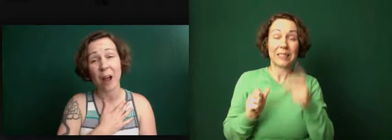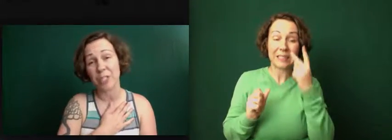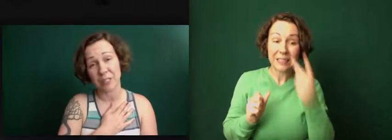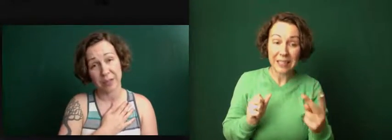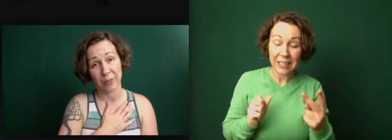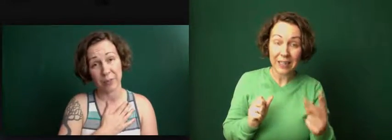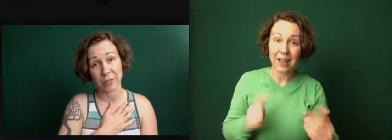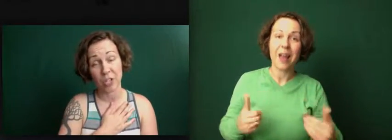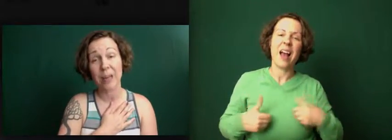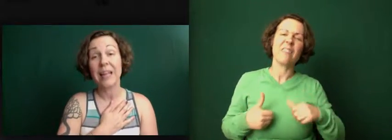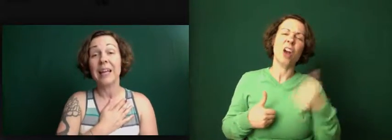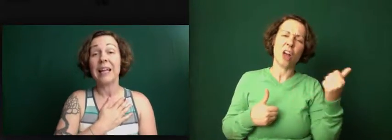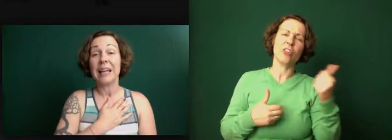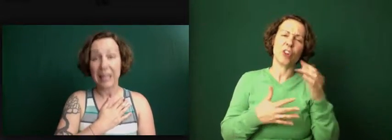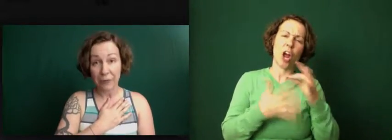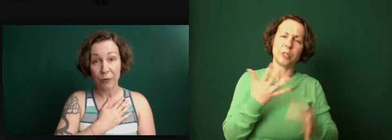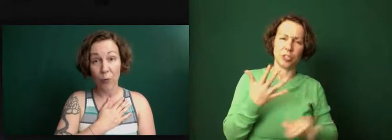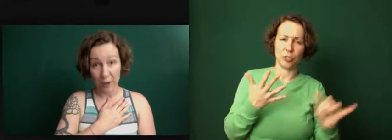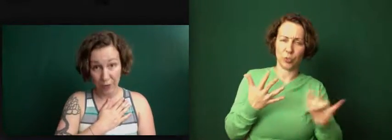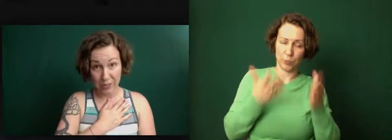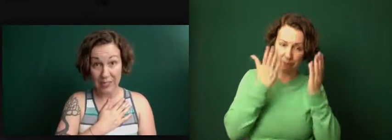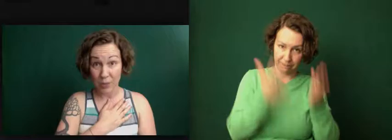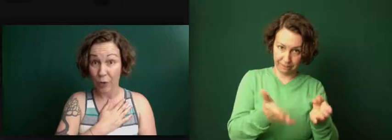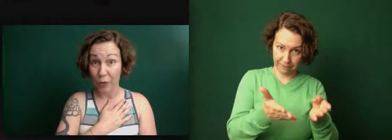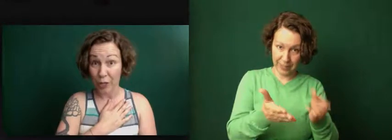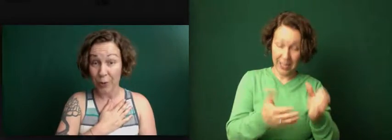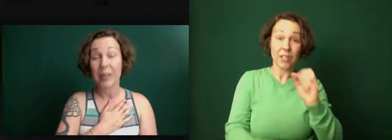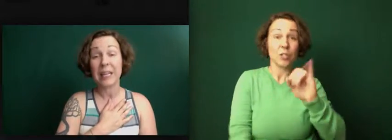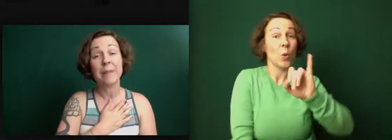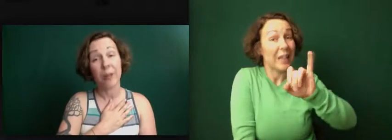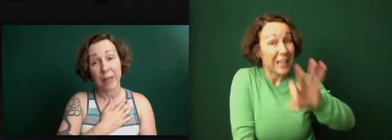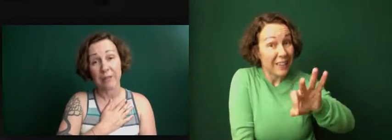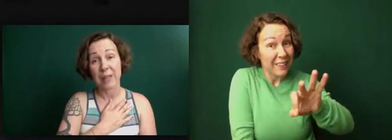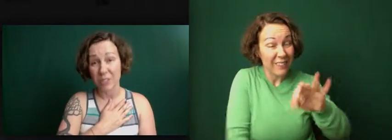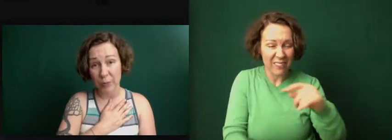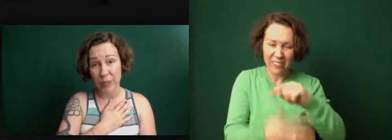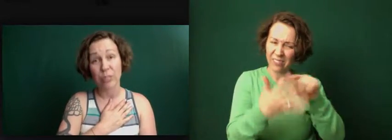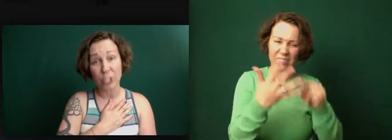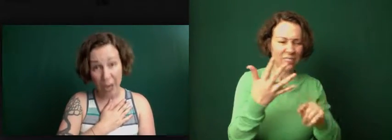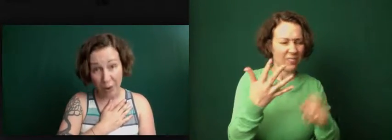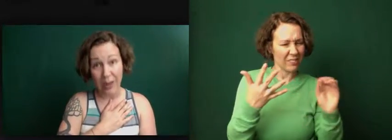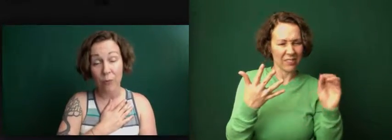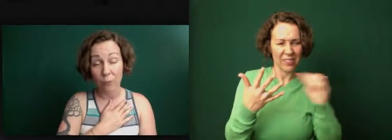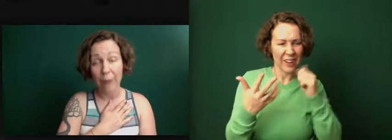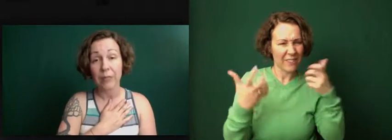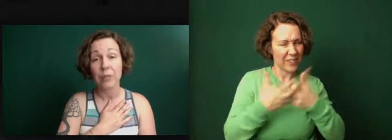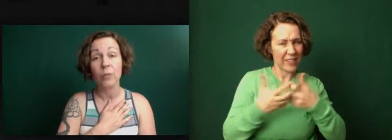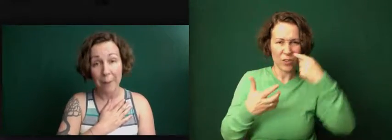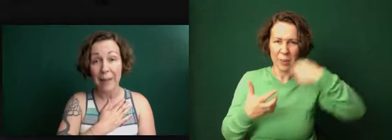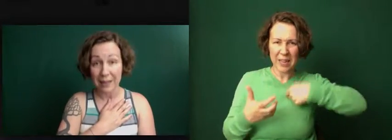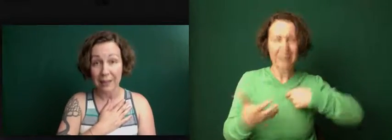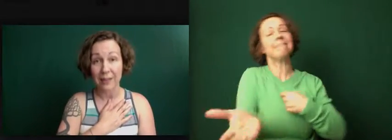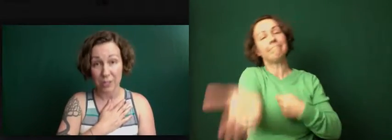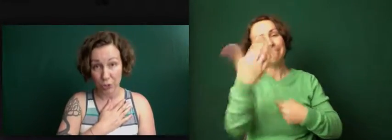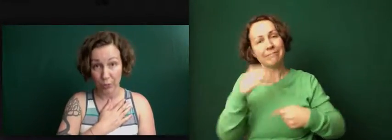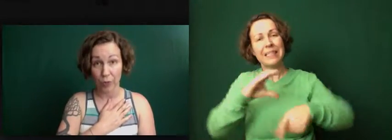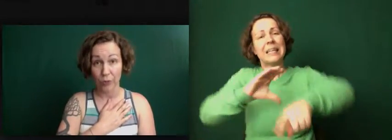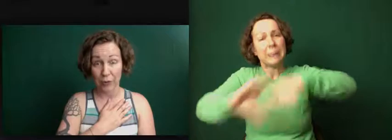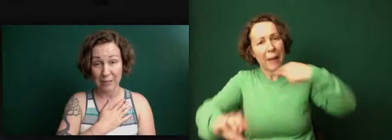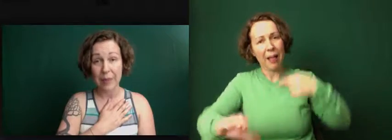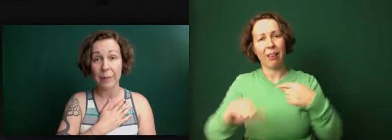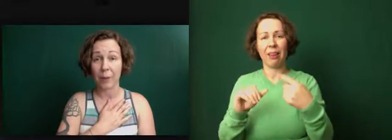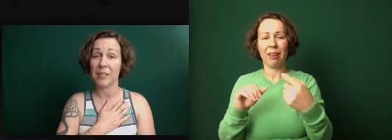have some other options available. So if one of those doesn't work for you, email me, message me, reach out. I really want to make